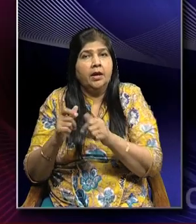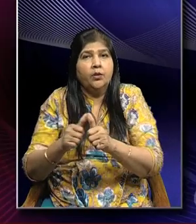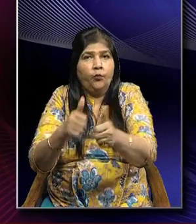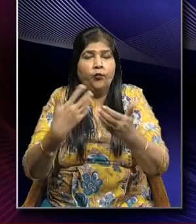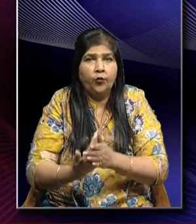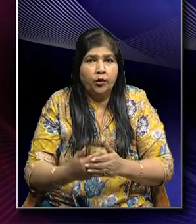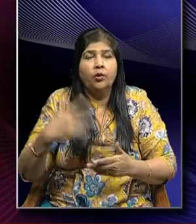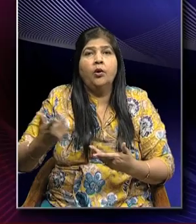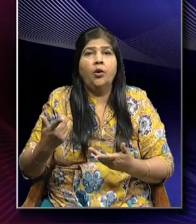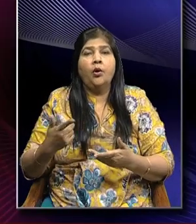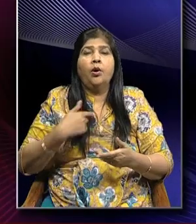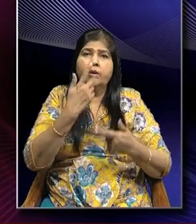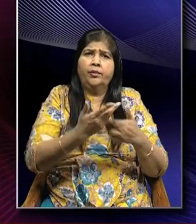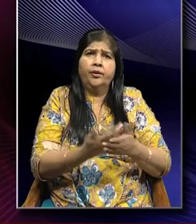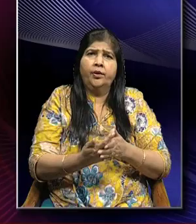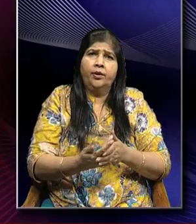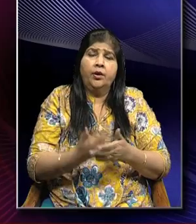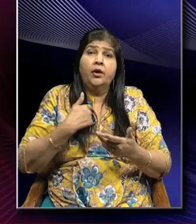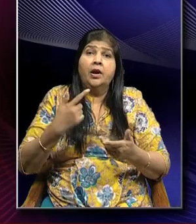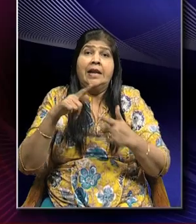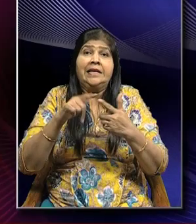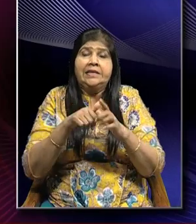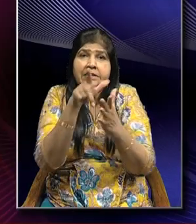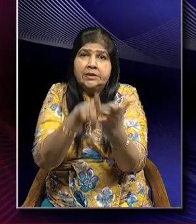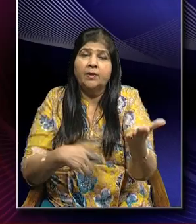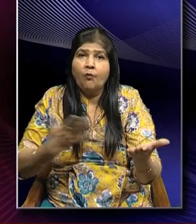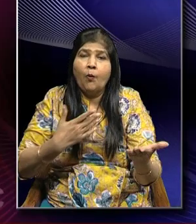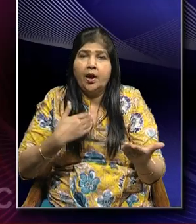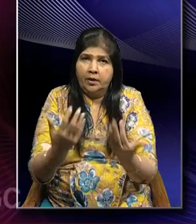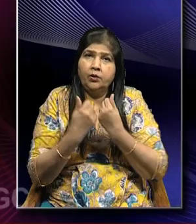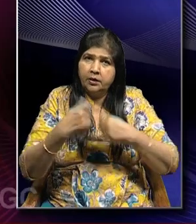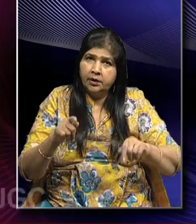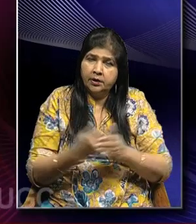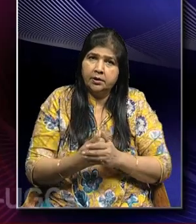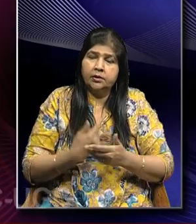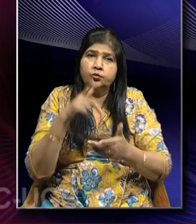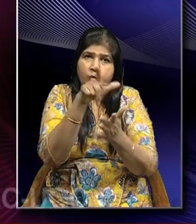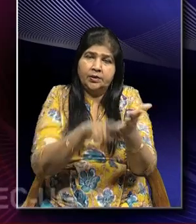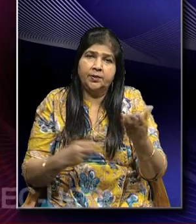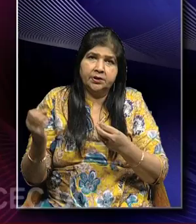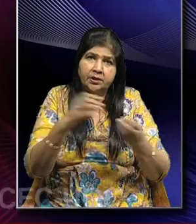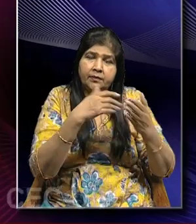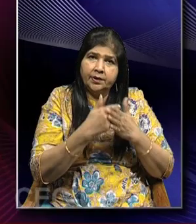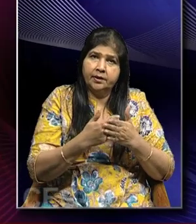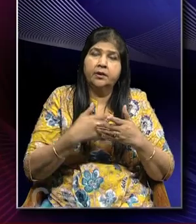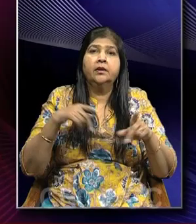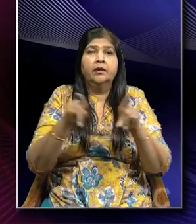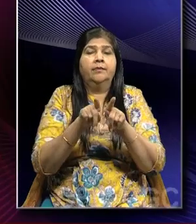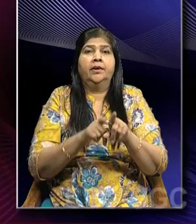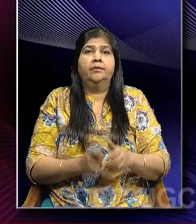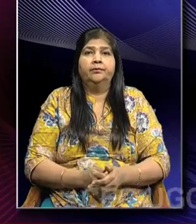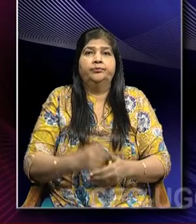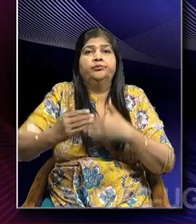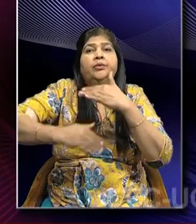penalized basis. So initially there is no penalty, they are supposed to only give an explanation if somehow they are not able to comply with,